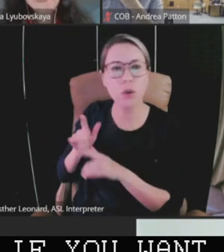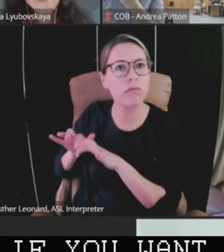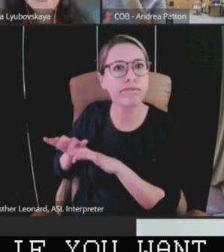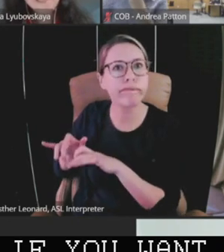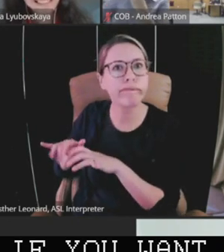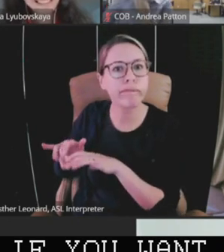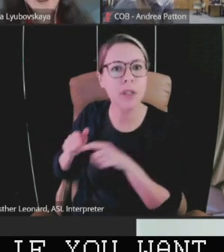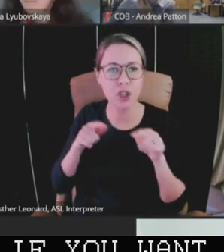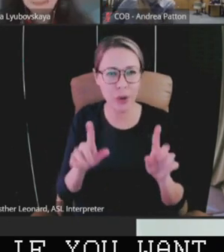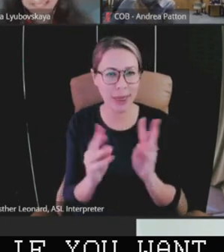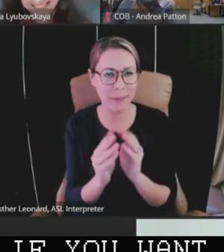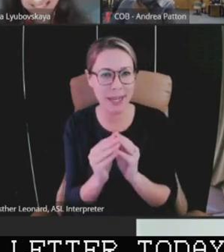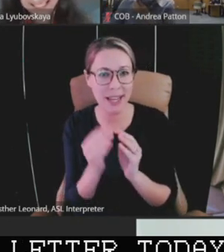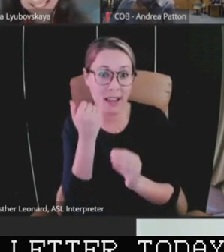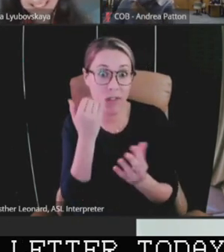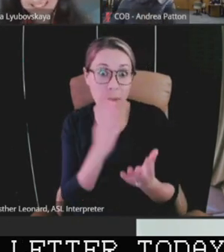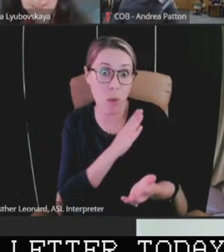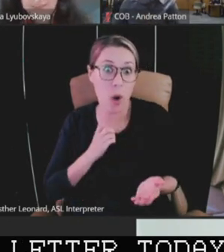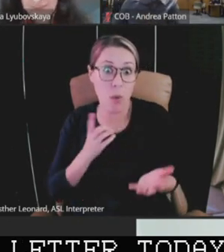before Ducia.